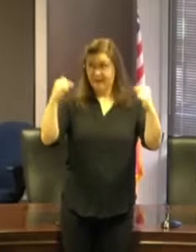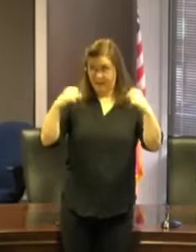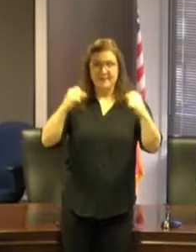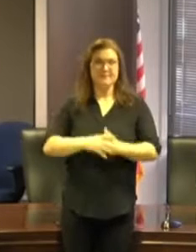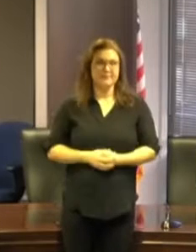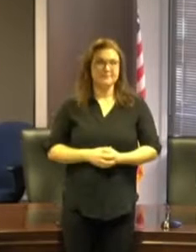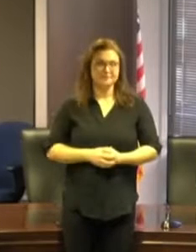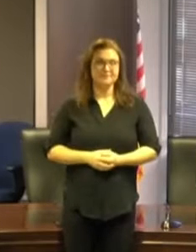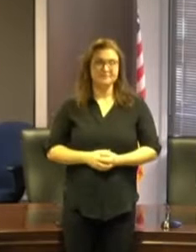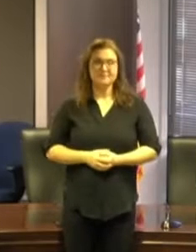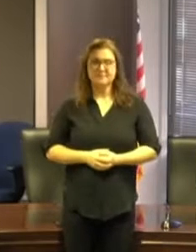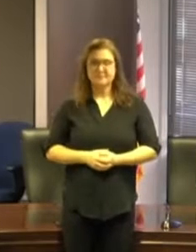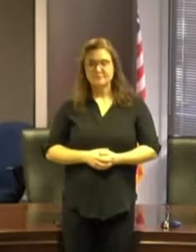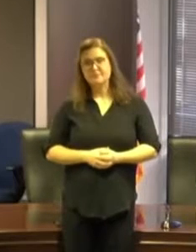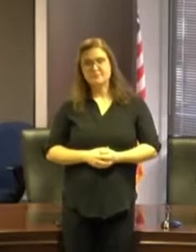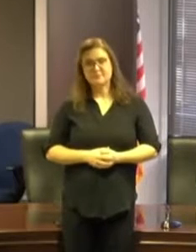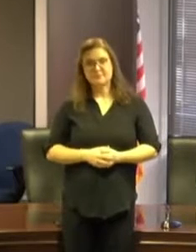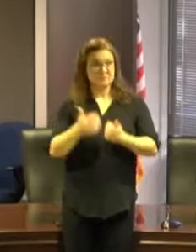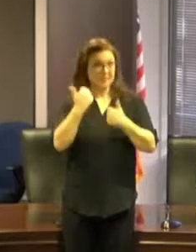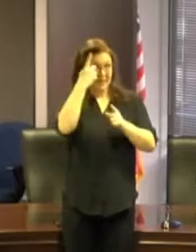Aye. Opposed?